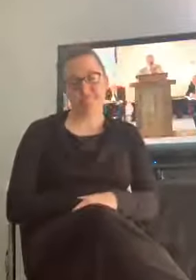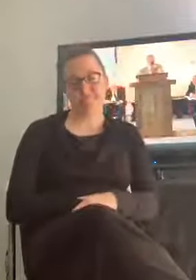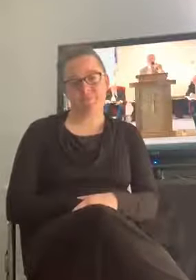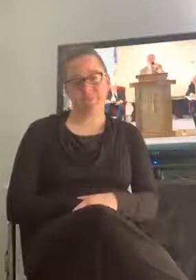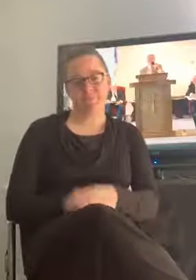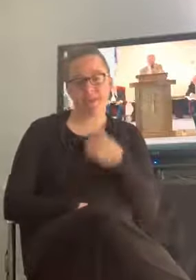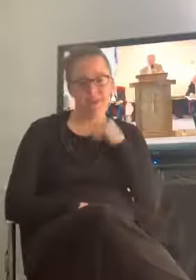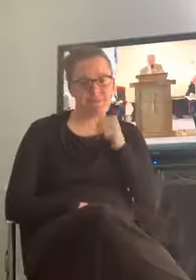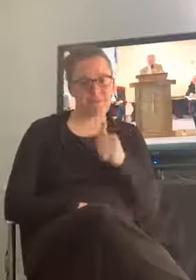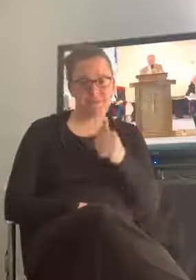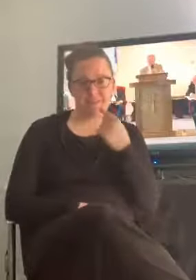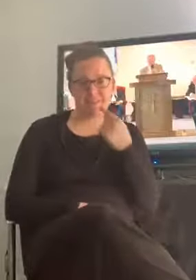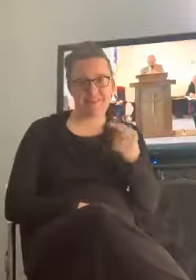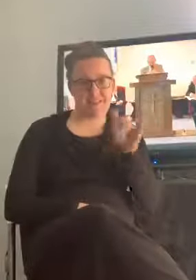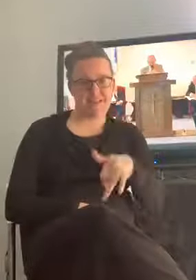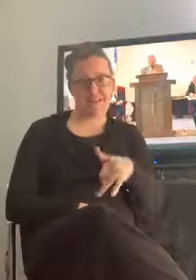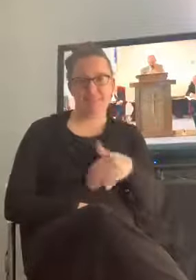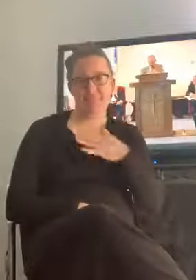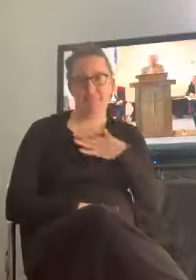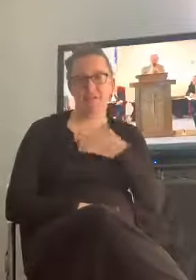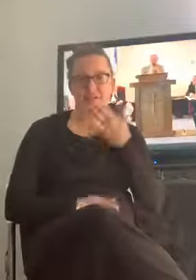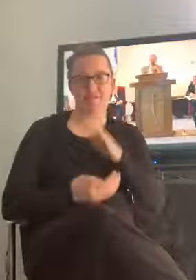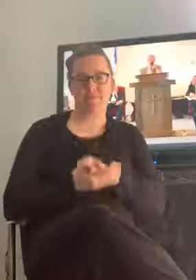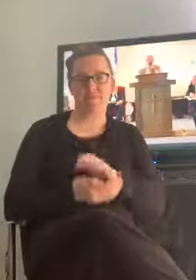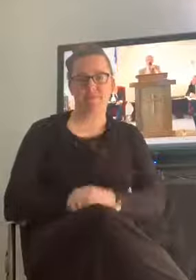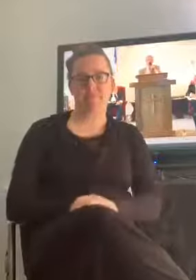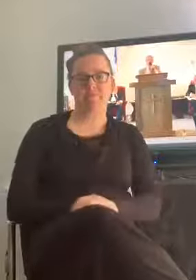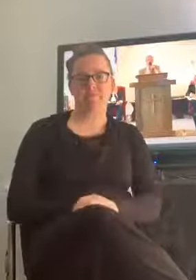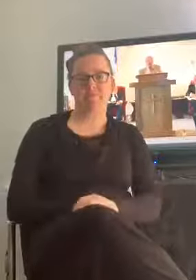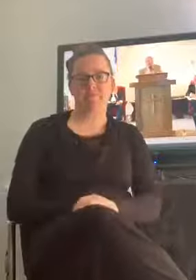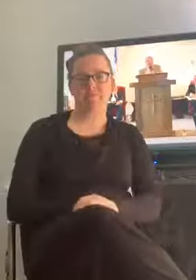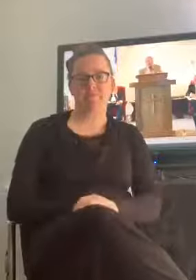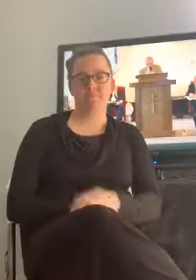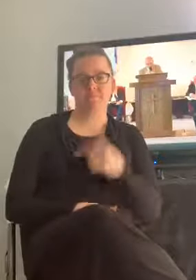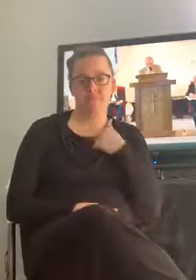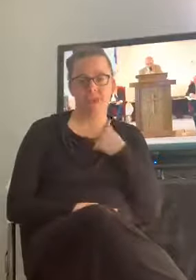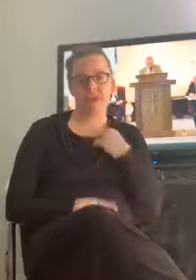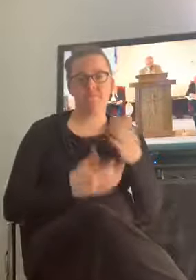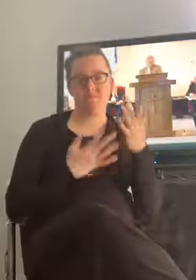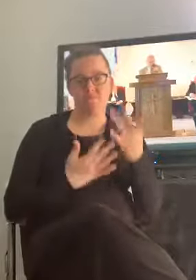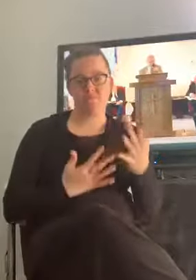I don't say that to her at that time. I wait till I get behind the podium.